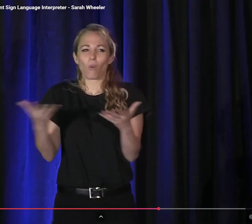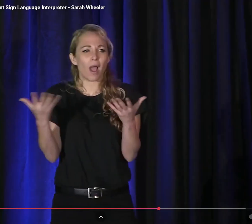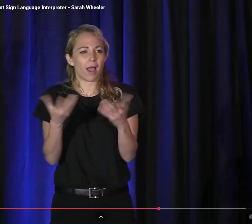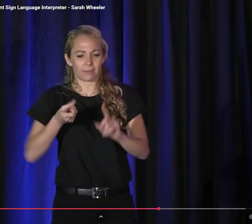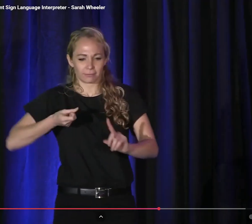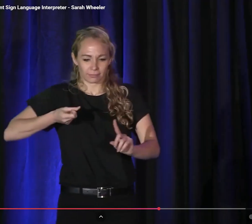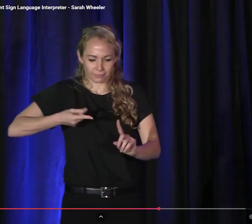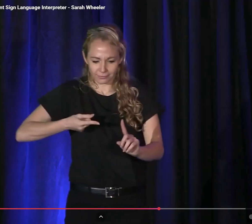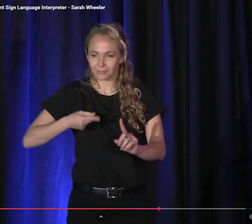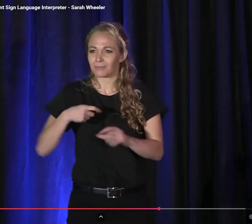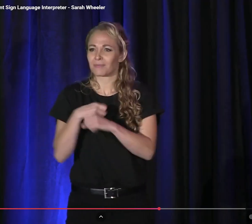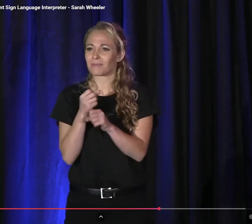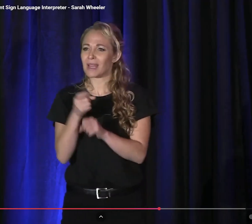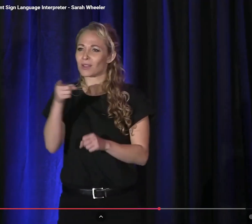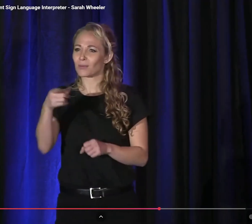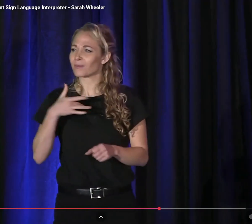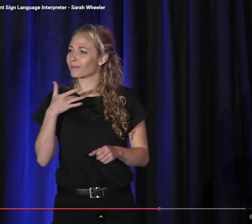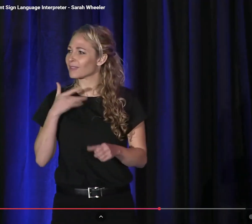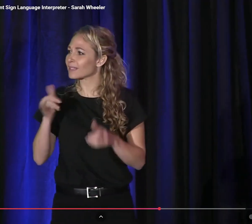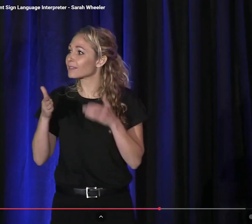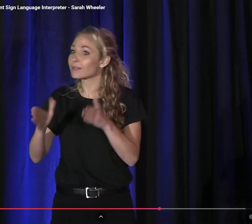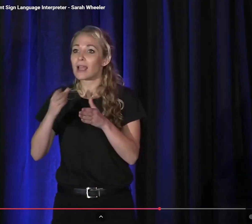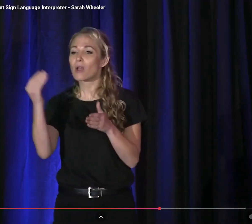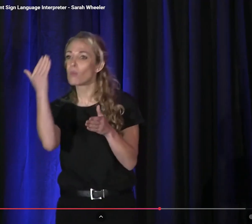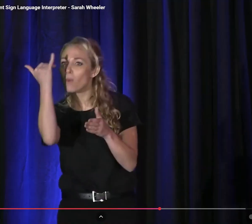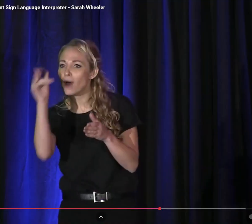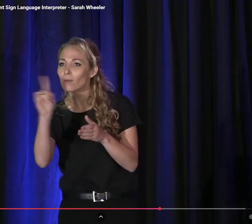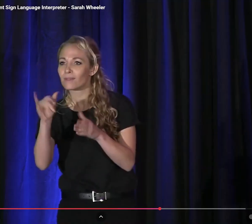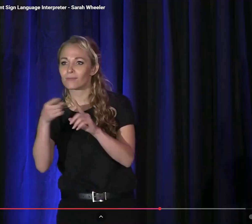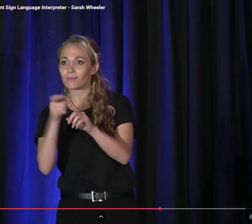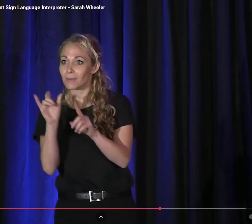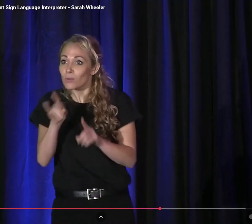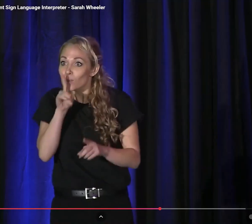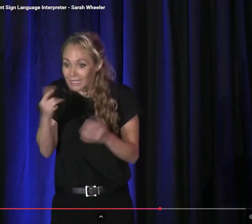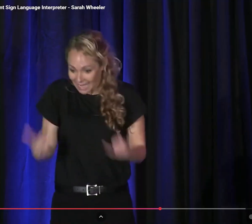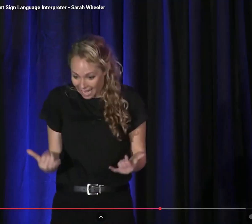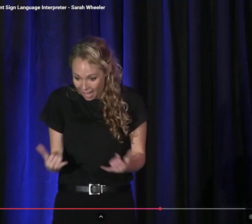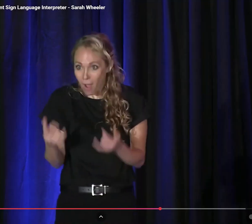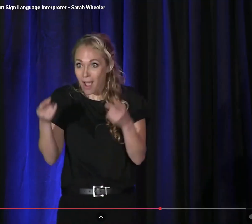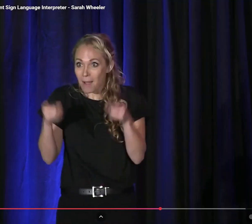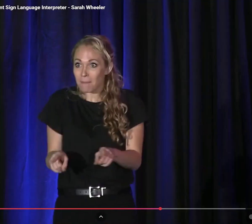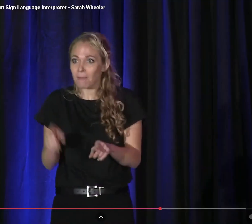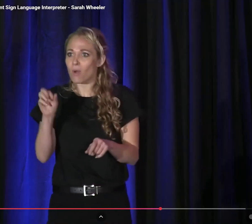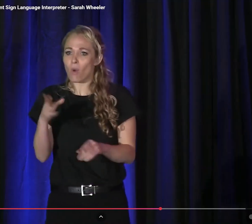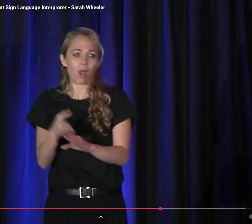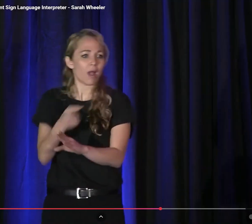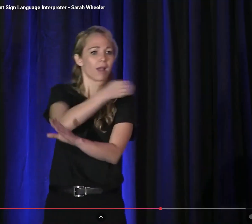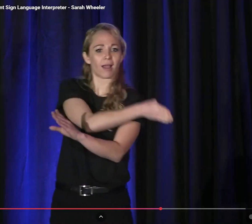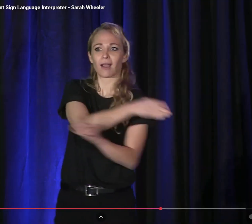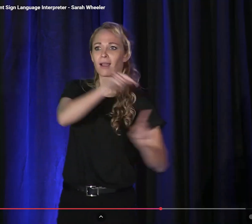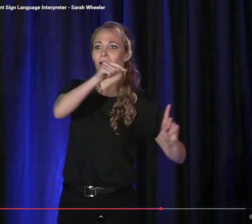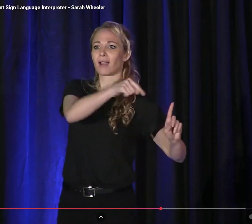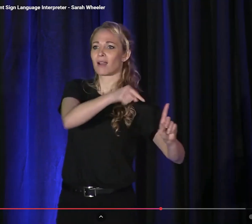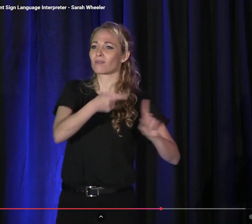It's important to understand your emotions. What triggers you? What makes you feel a certain way? Where did it come from now, that emotion, and maybe